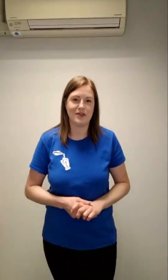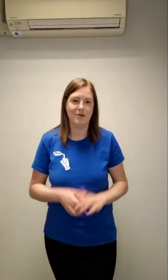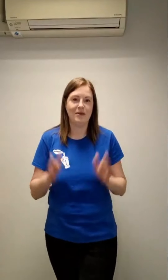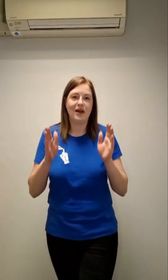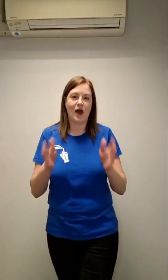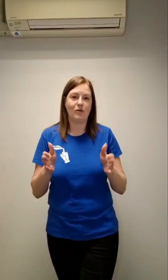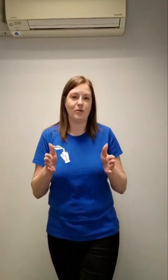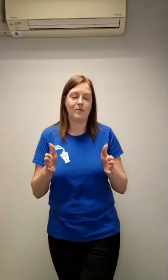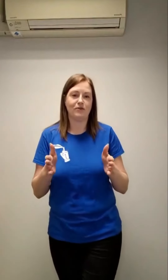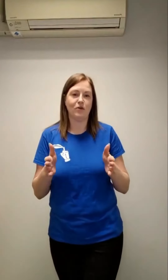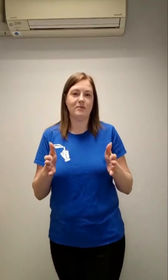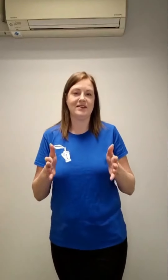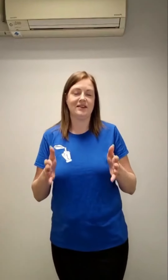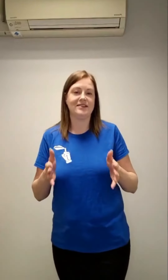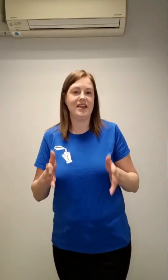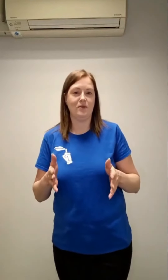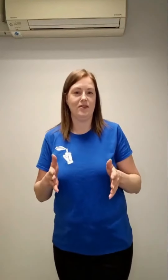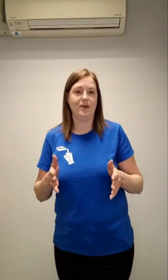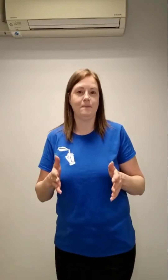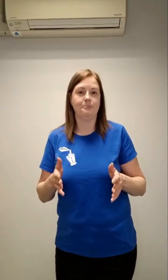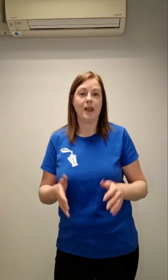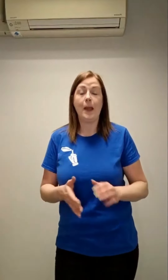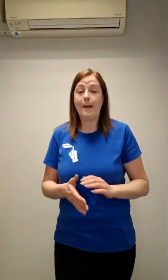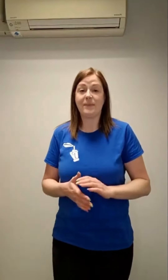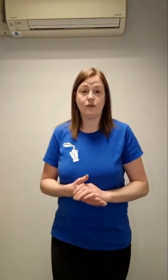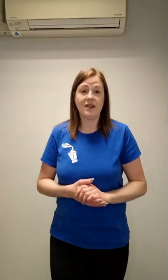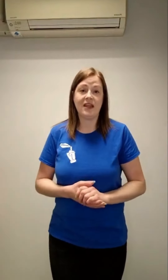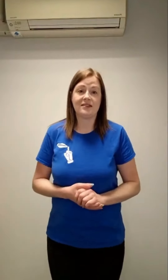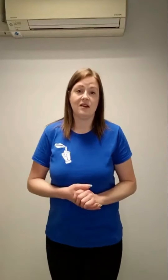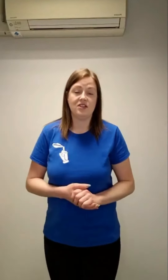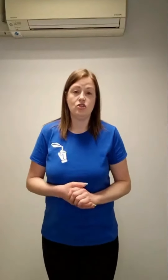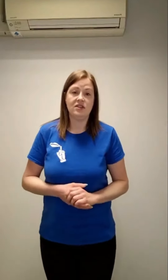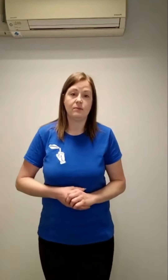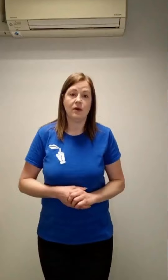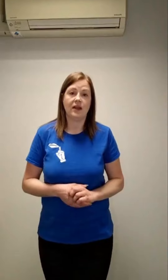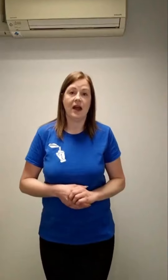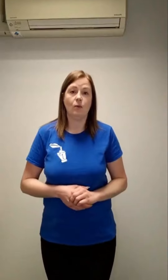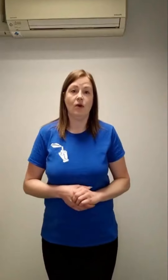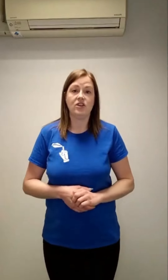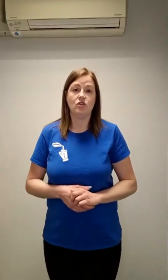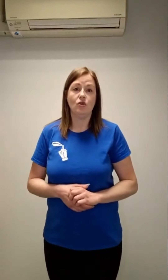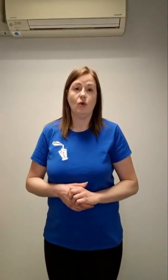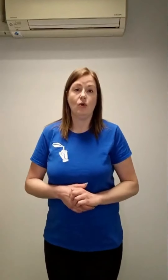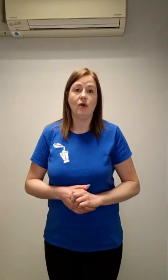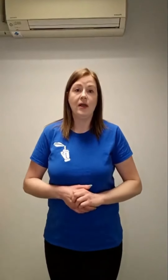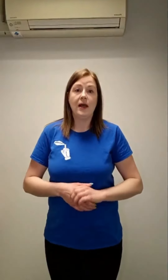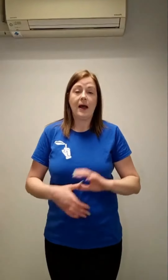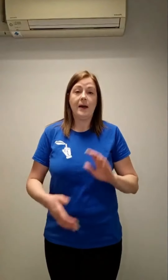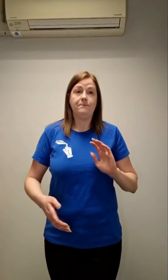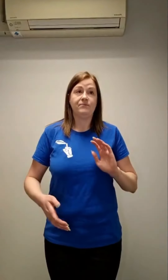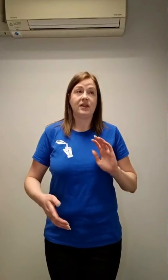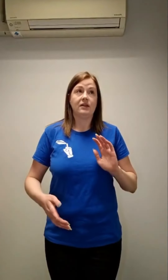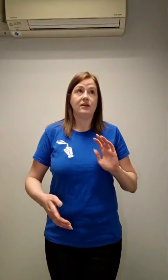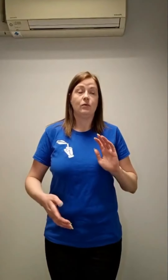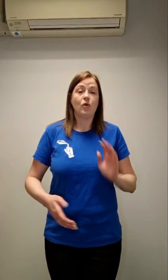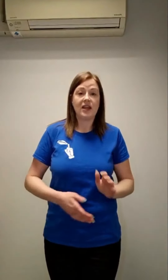time I will be performing my signs here with you. Before we get started, you need to work out what is your working